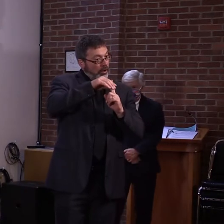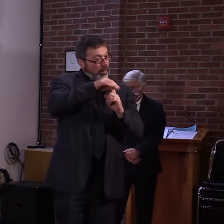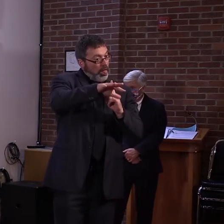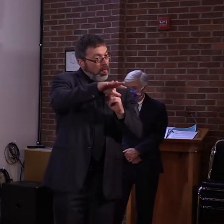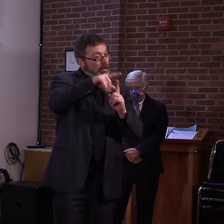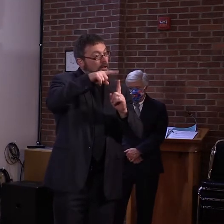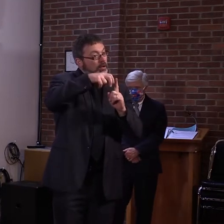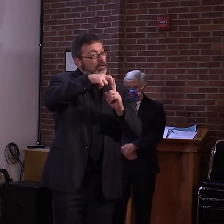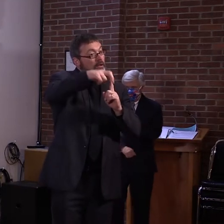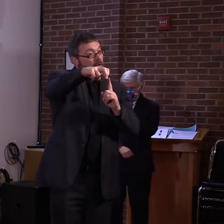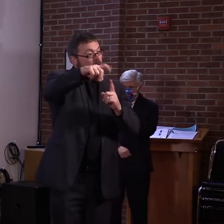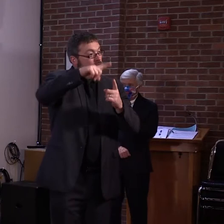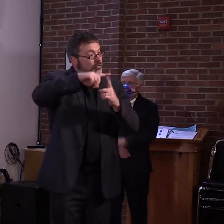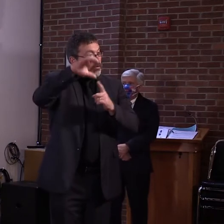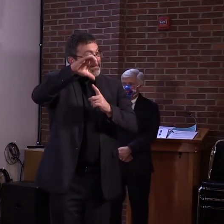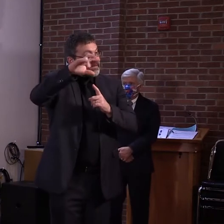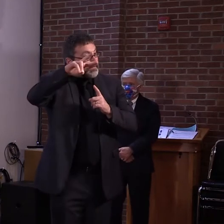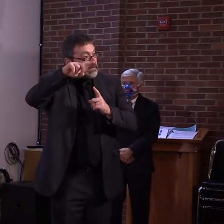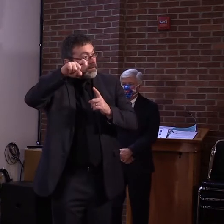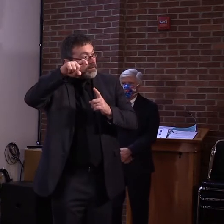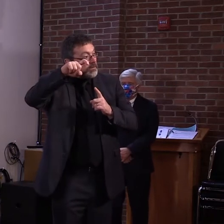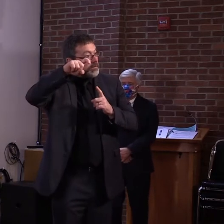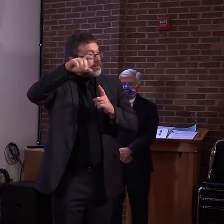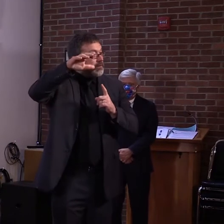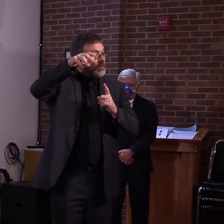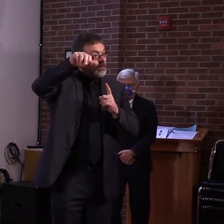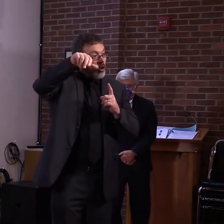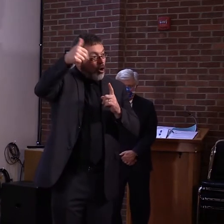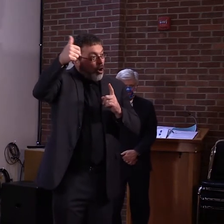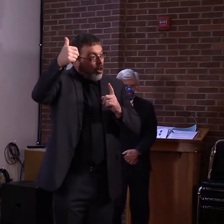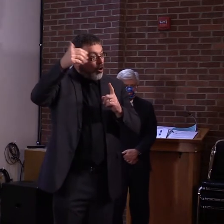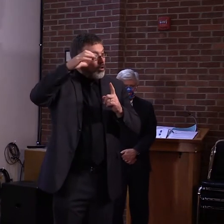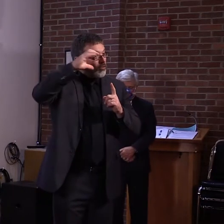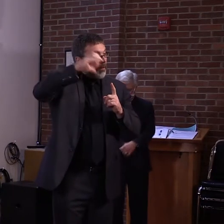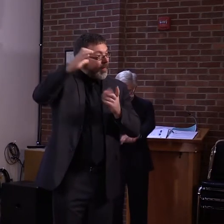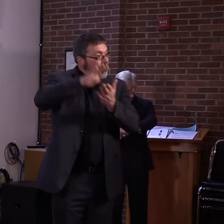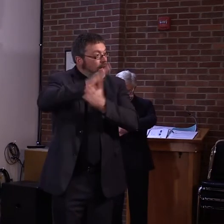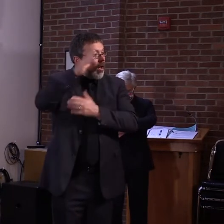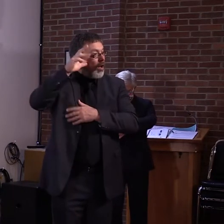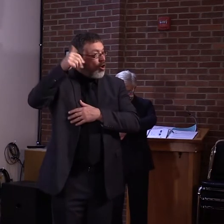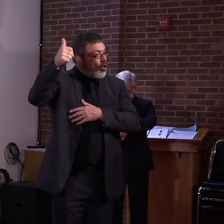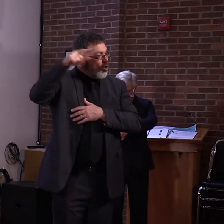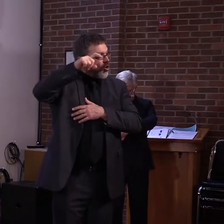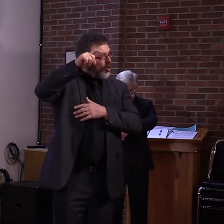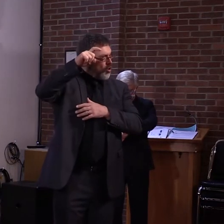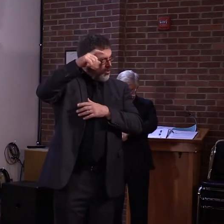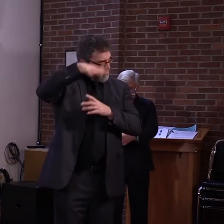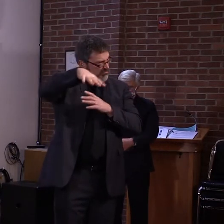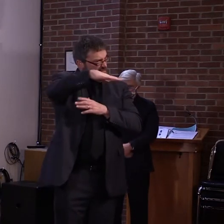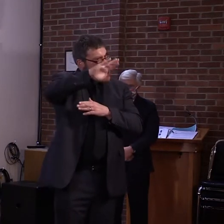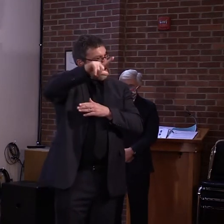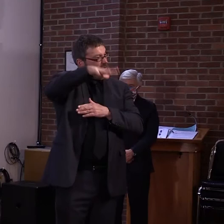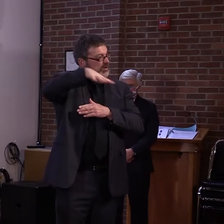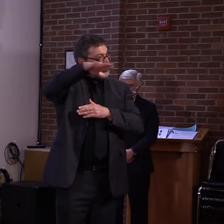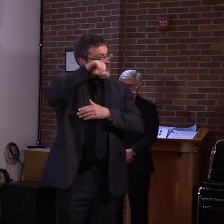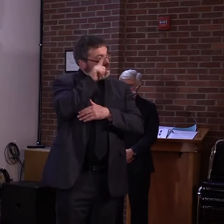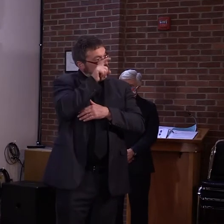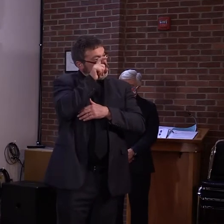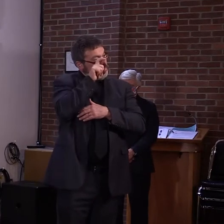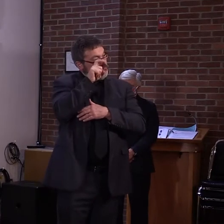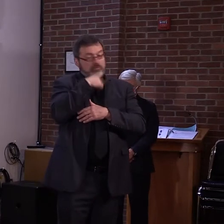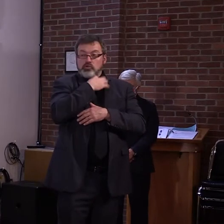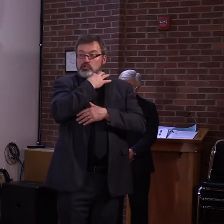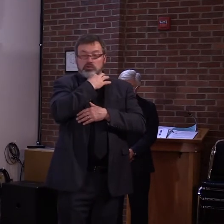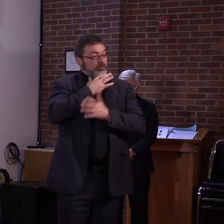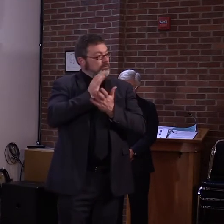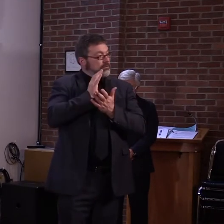these cases to? And also, will students be notified if there is a case in their building,